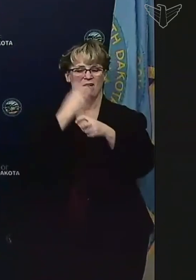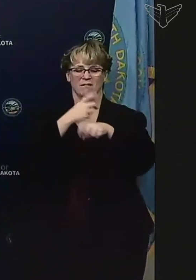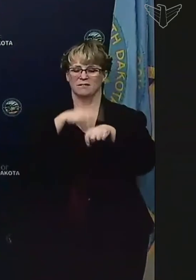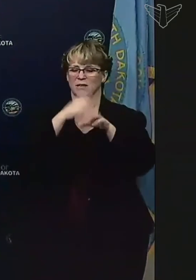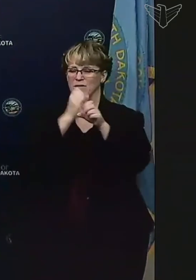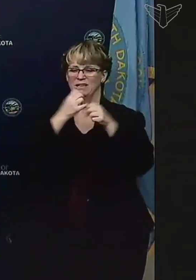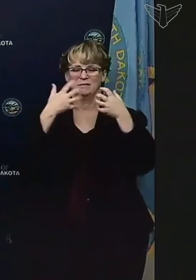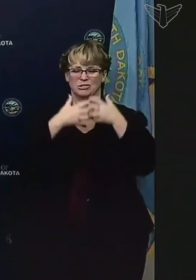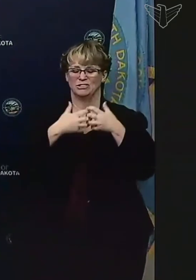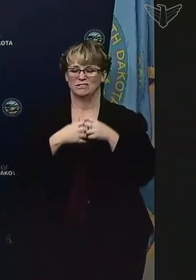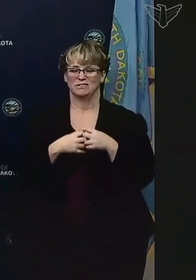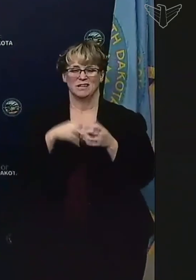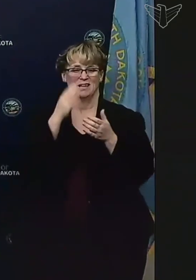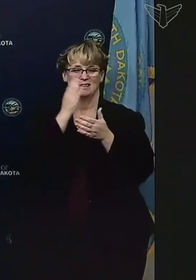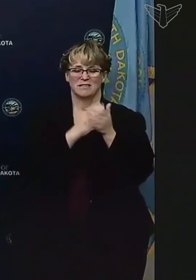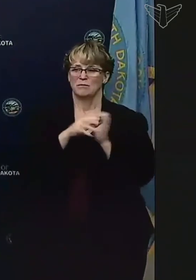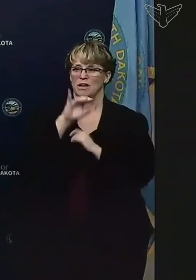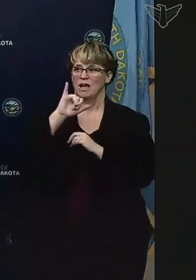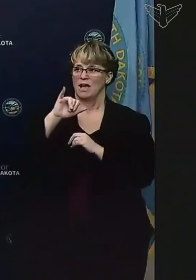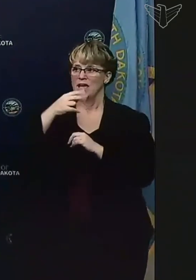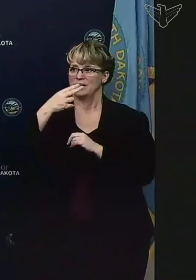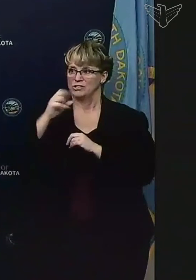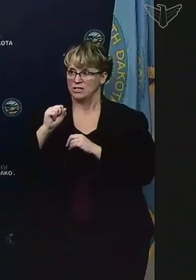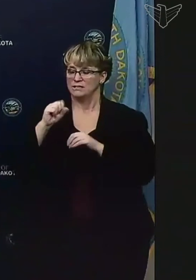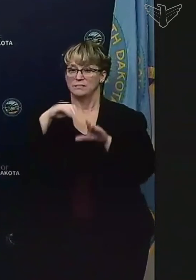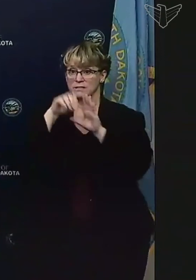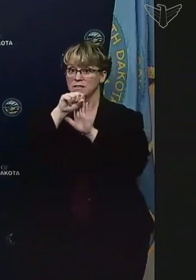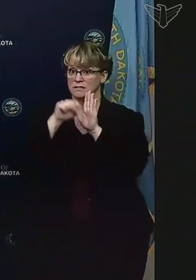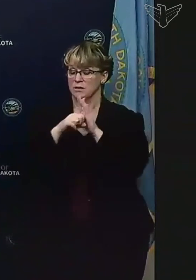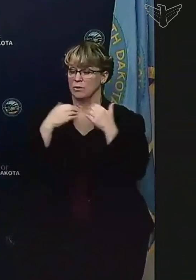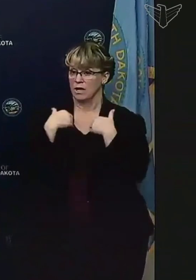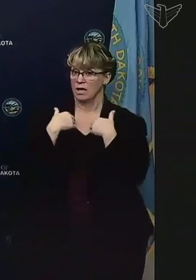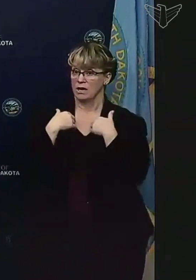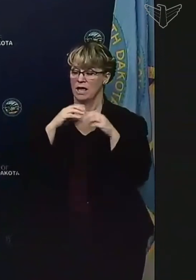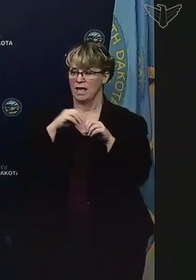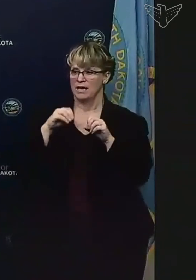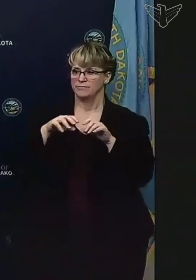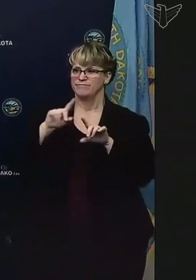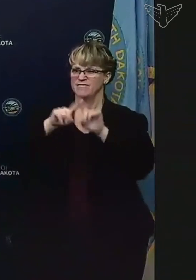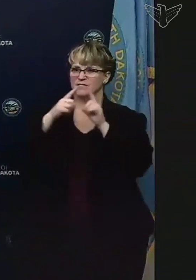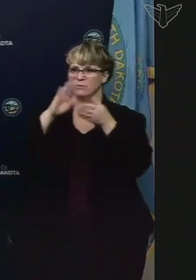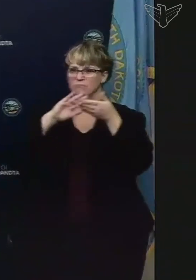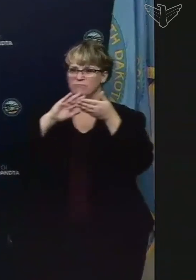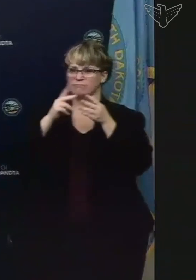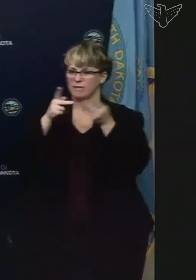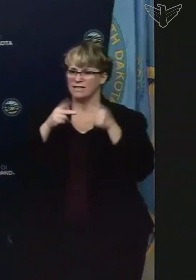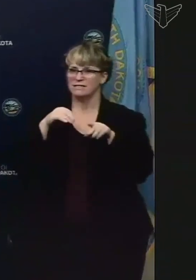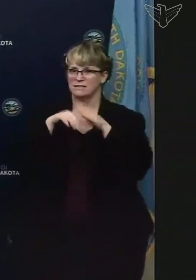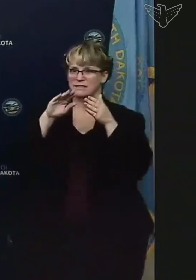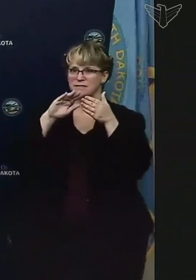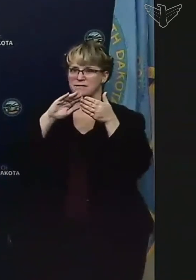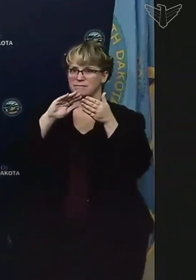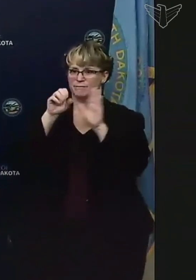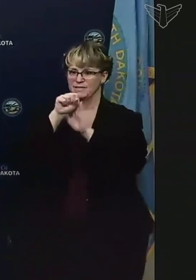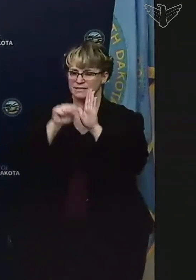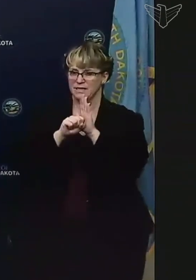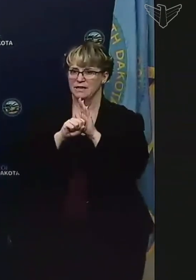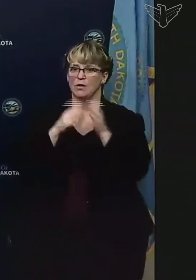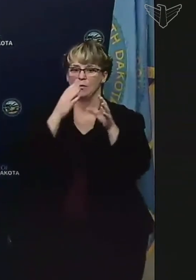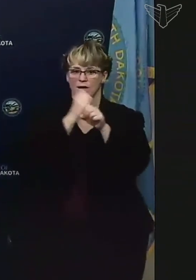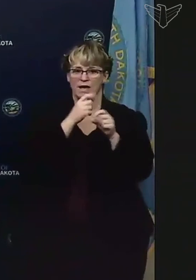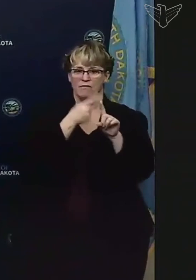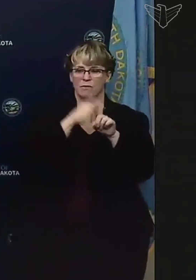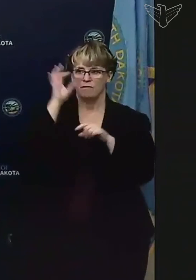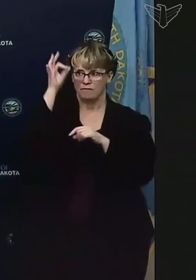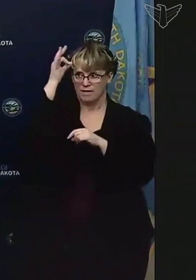the machines. There was some in some IHS facilities in the state and spread out, but we also needed more machines. We did get those from the